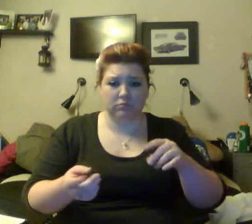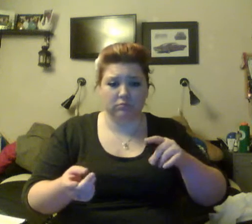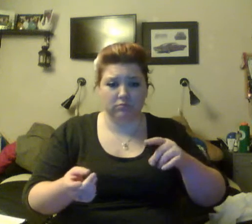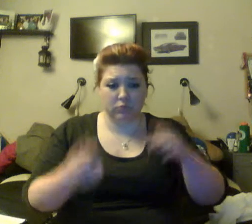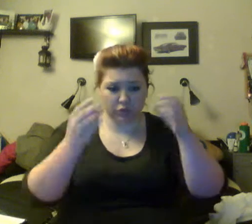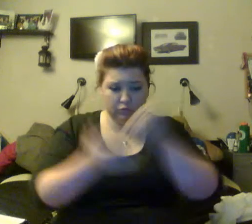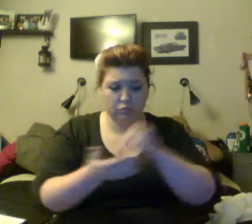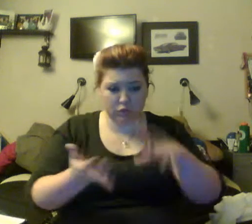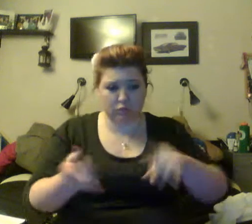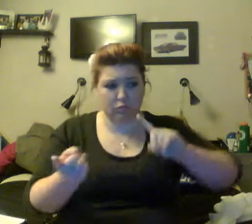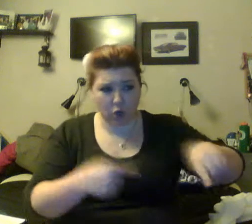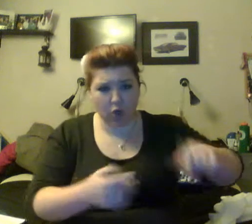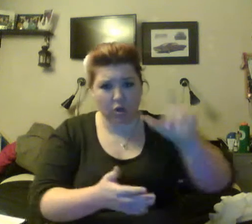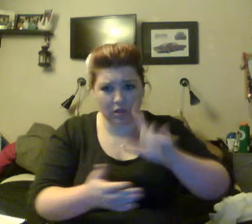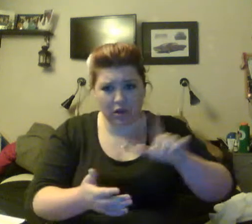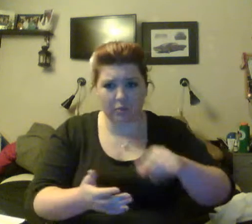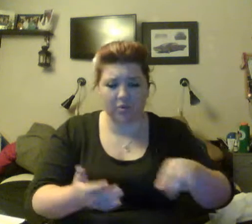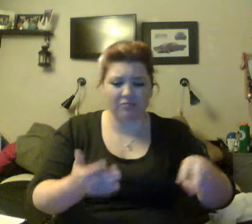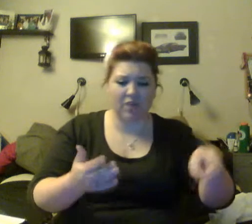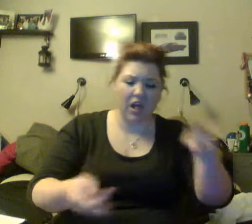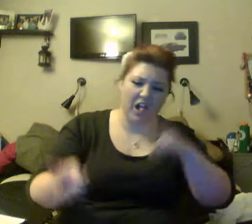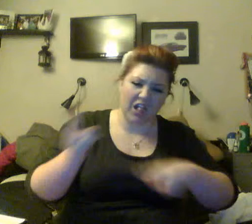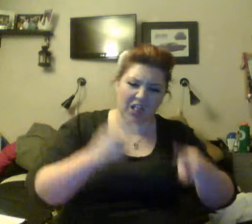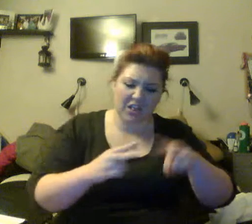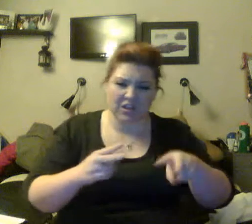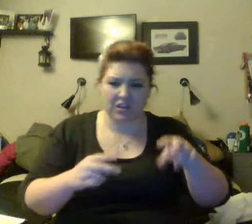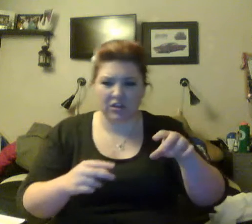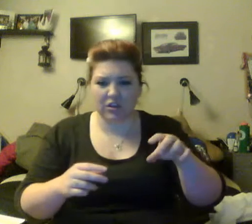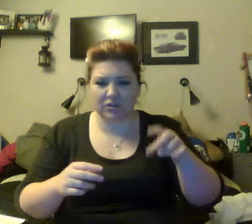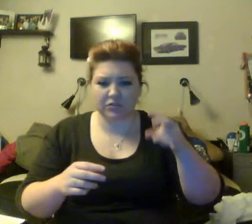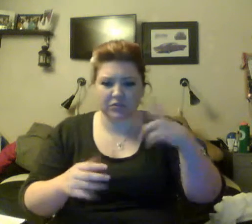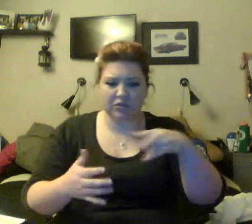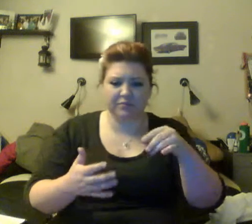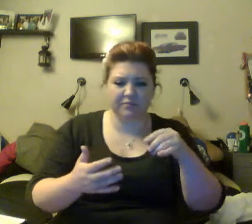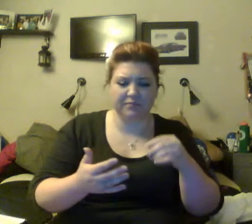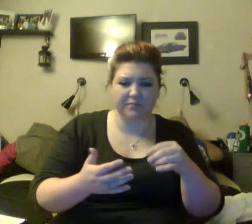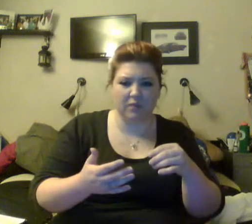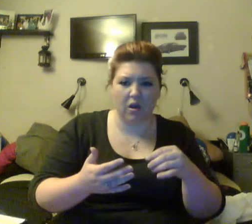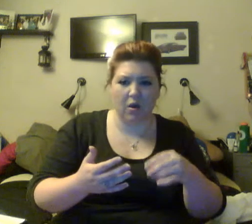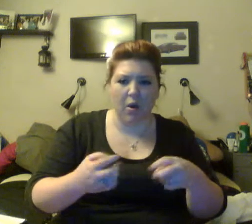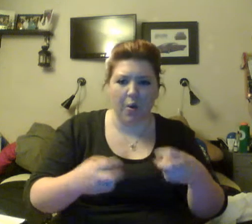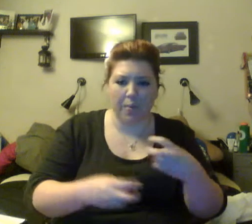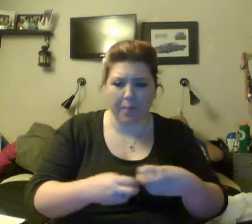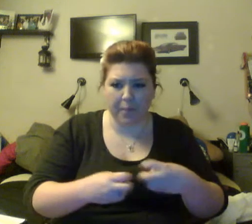to look for an issue that came up in the reading that we were doing, so that they're getting exposure to the textbook writing and